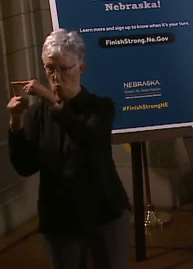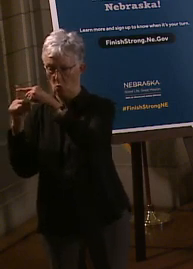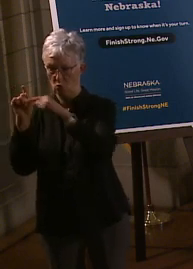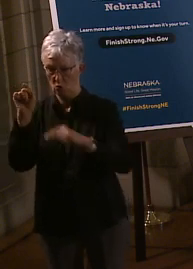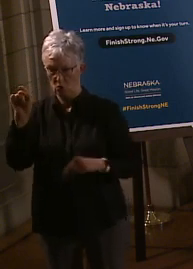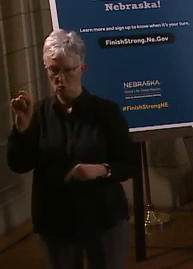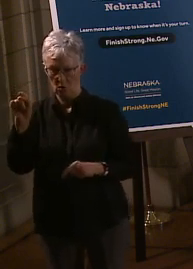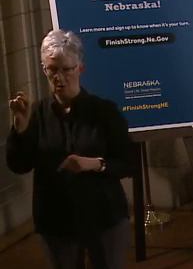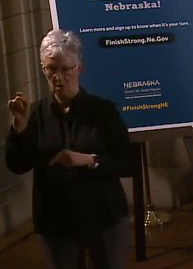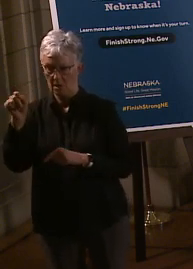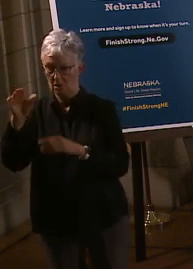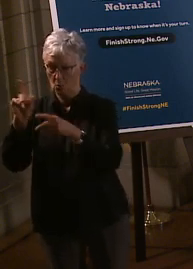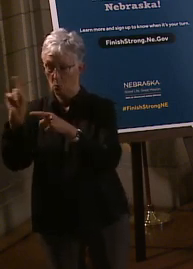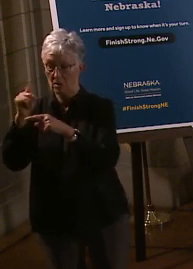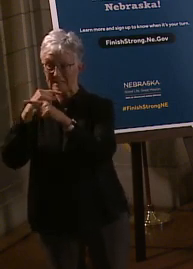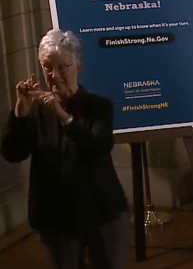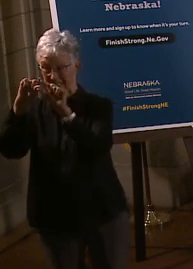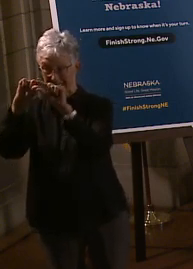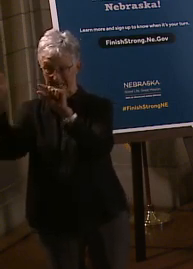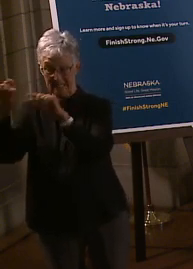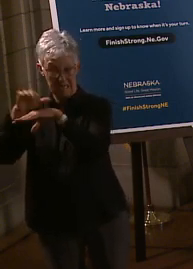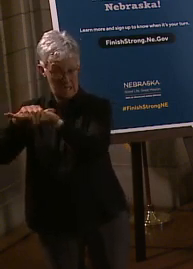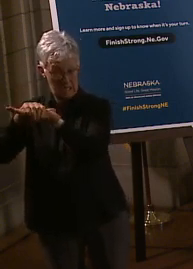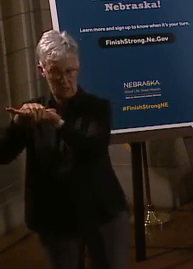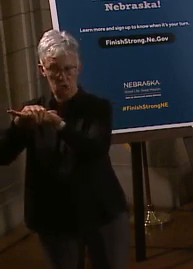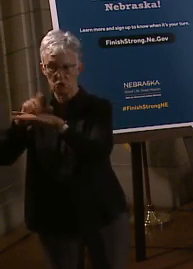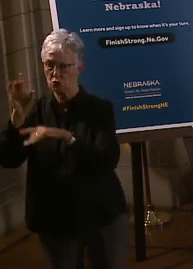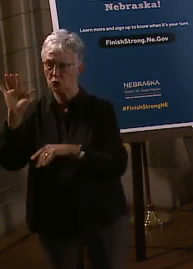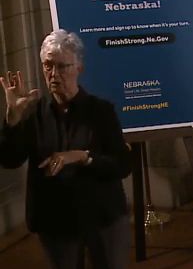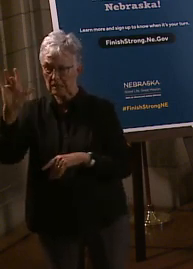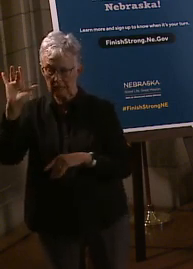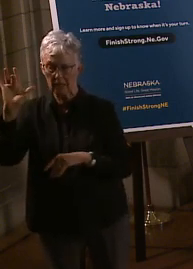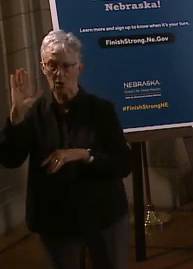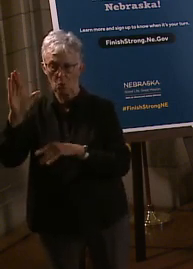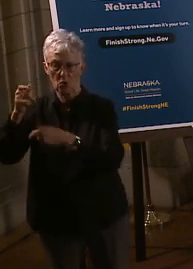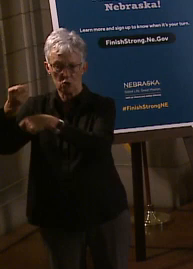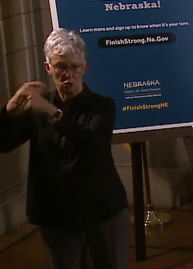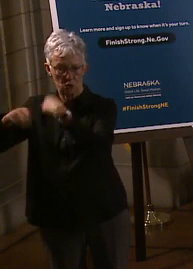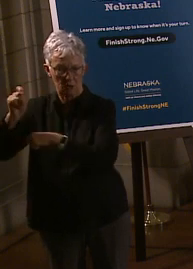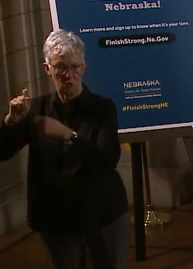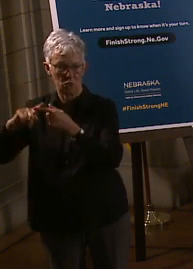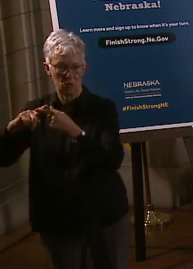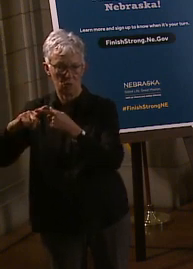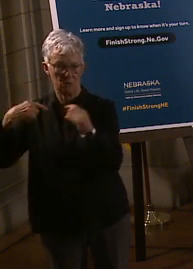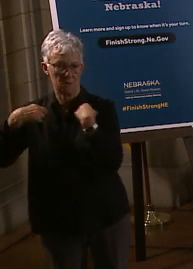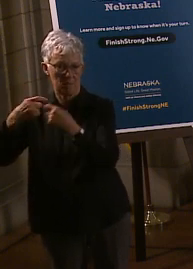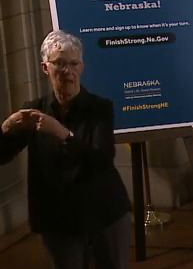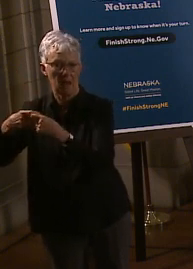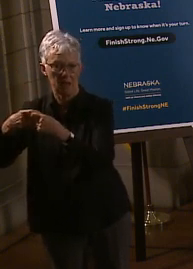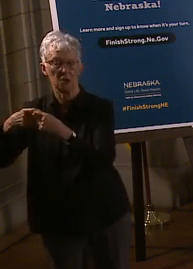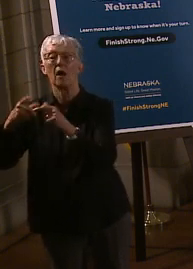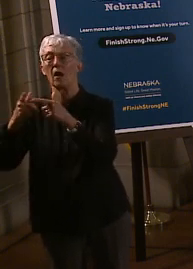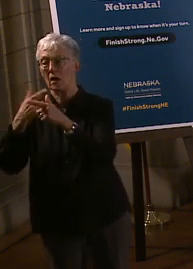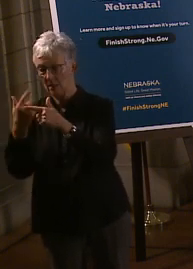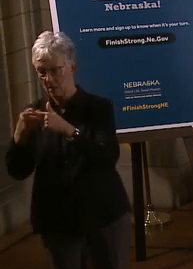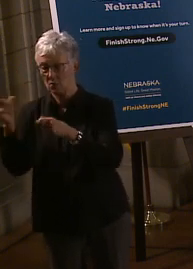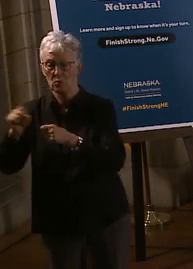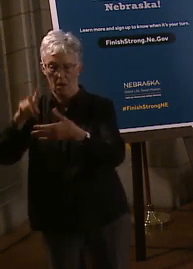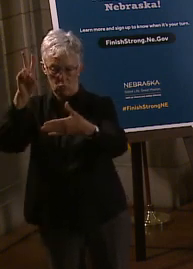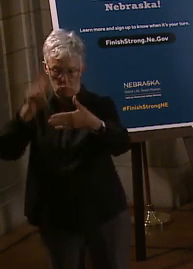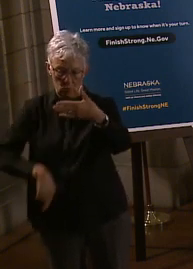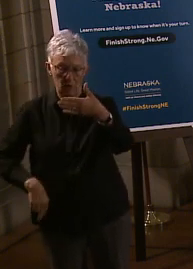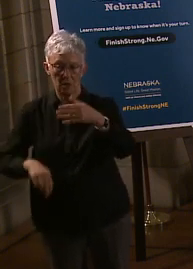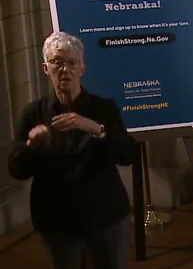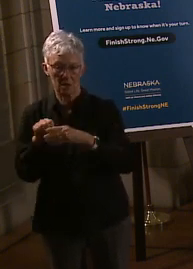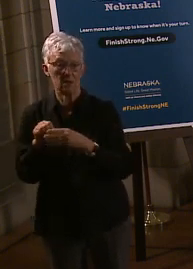toggle that to Spanish. So if you need to register in Spanish, you just go to that upper right, select Spanish, and the entire site will be converted